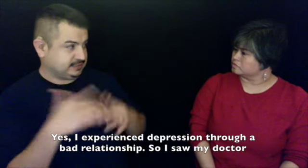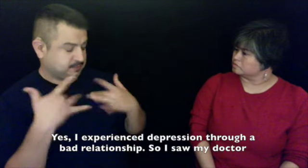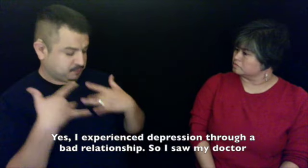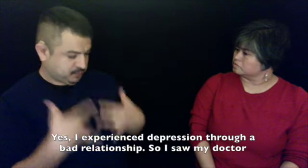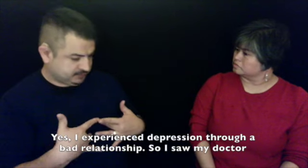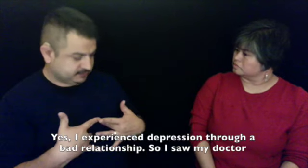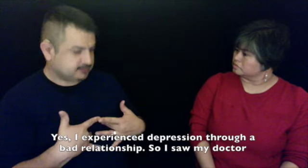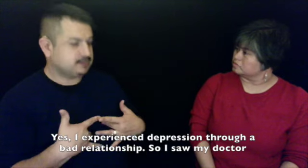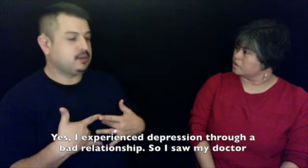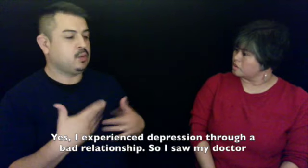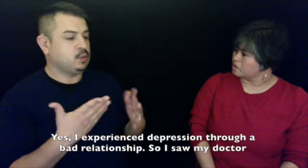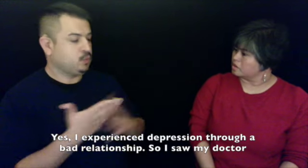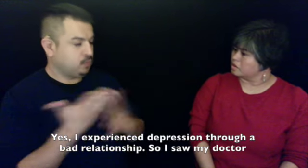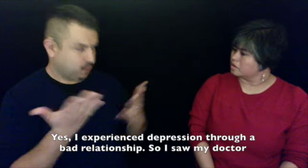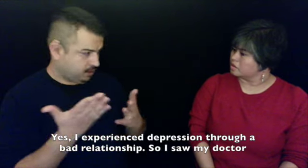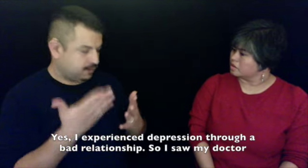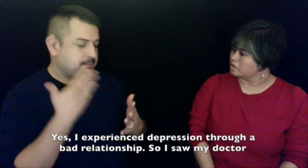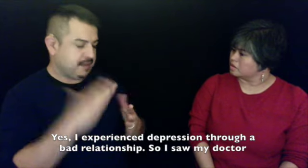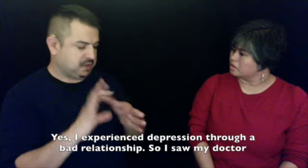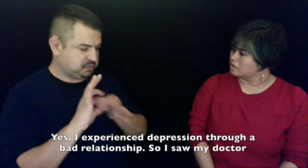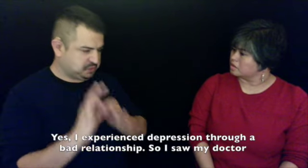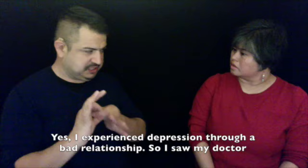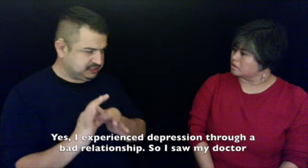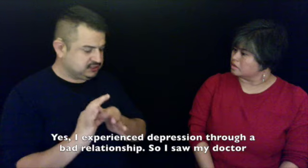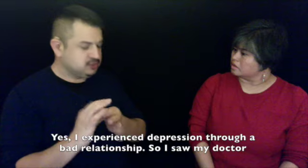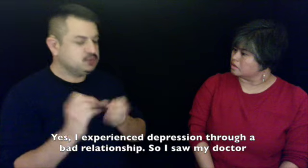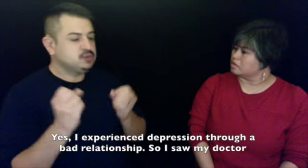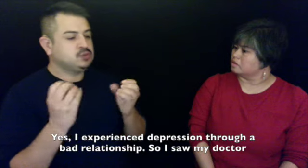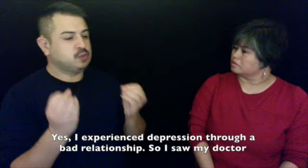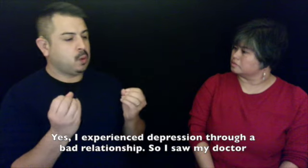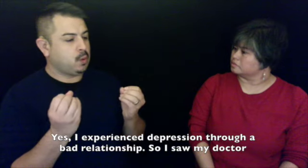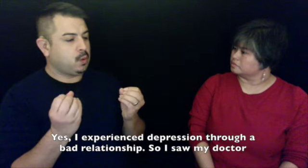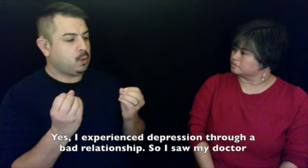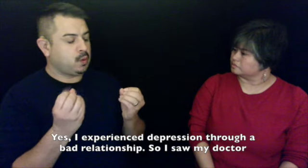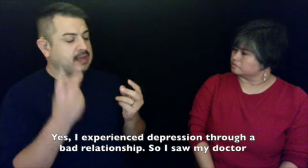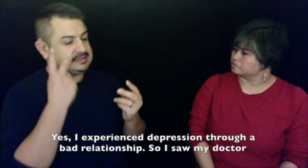Yes, I've experienced depression through a bad relationship. So I saw my doctor,